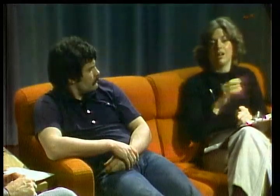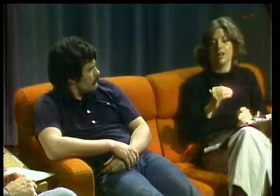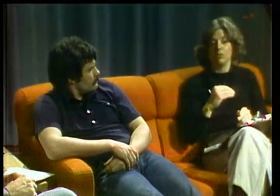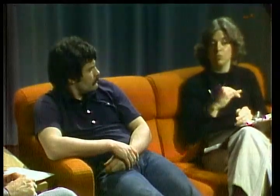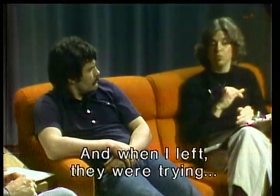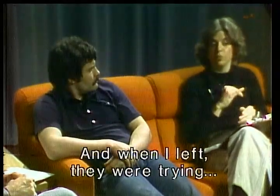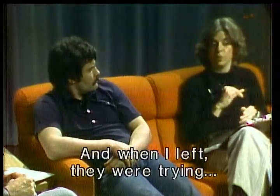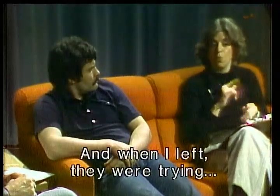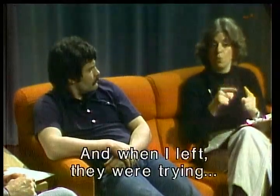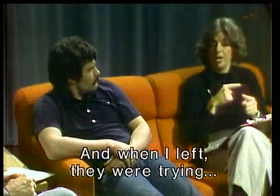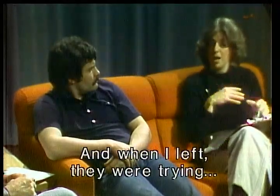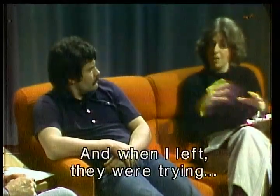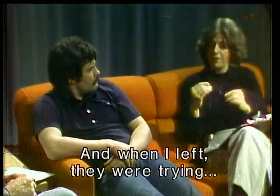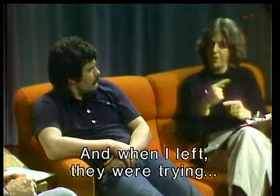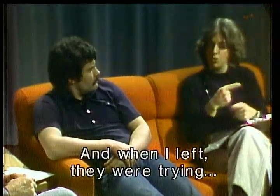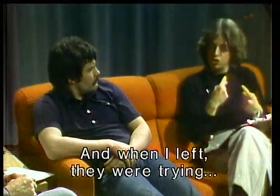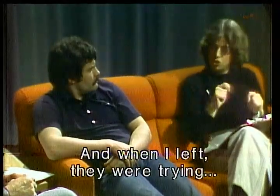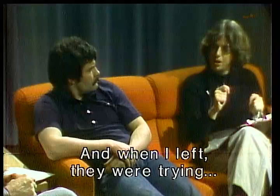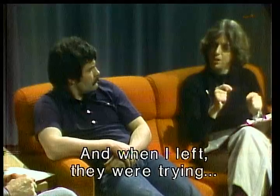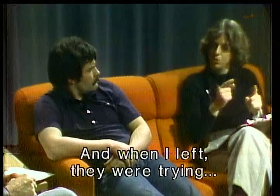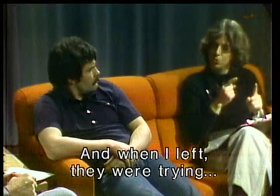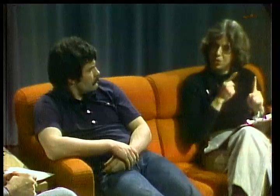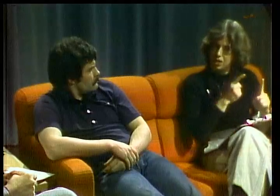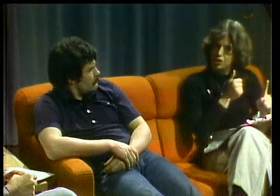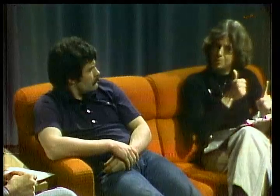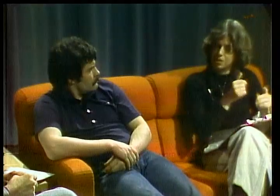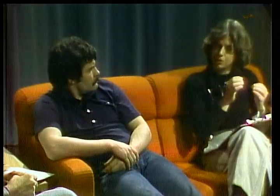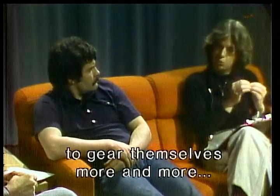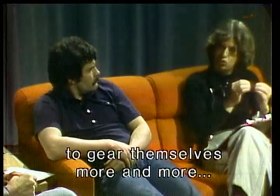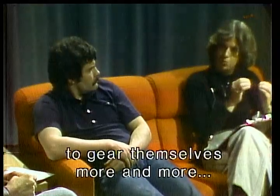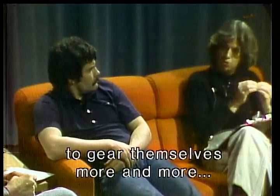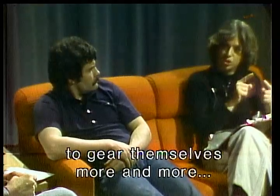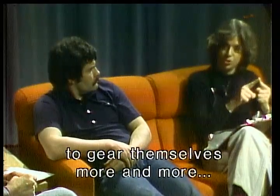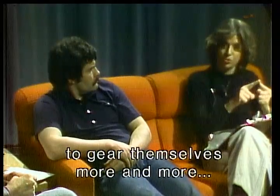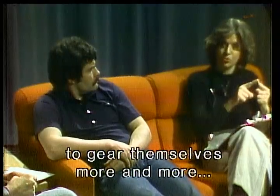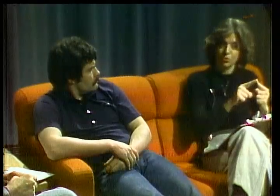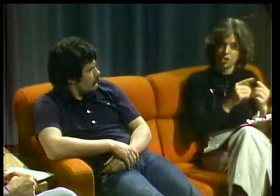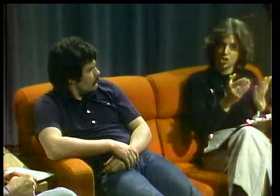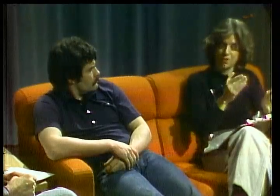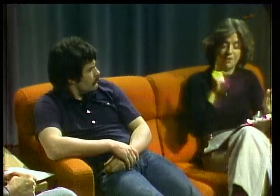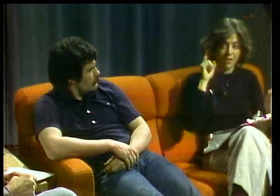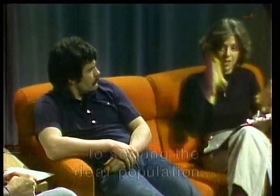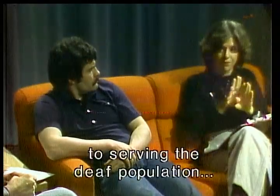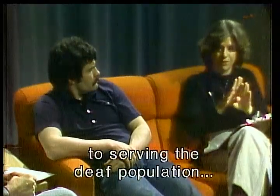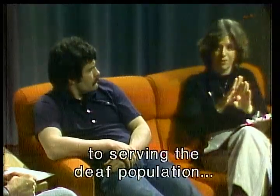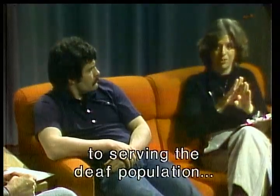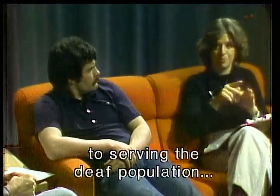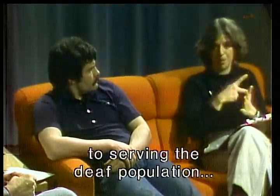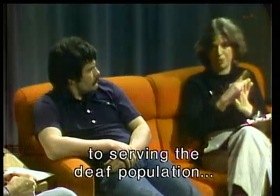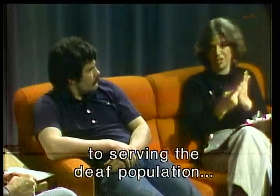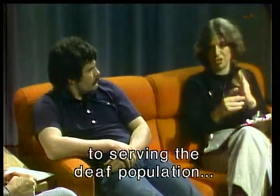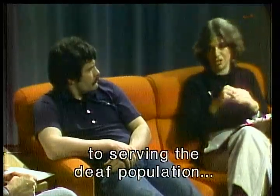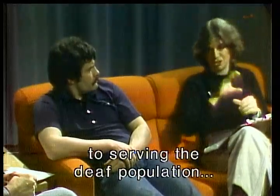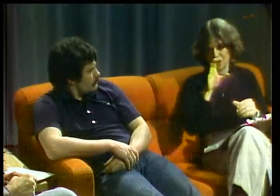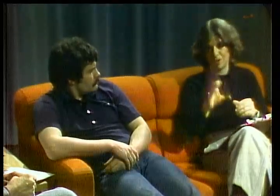And when I left, they were trying to gear themselves more and more to serving the deaf population in Chicago, but